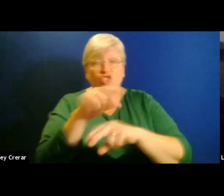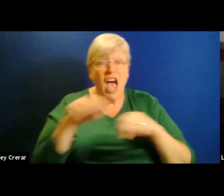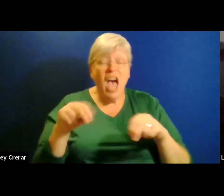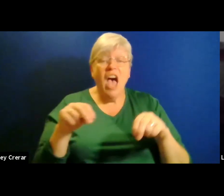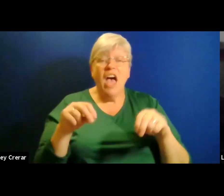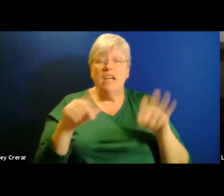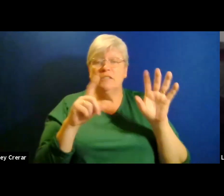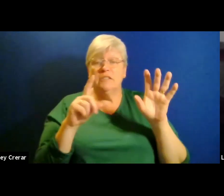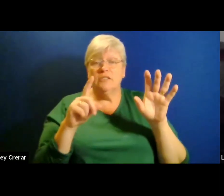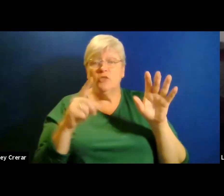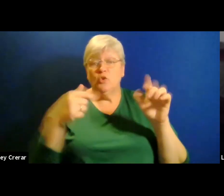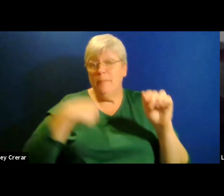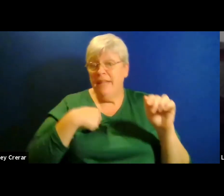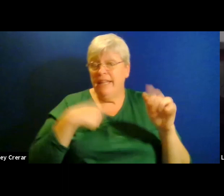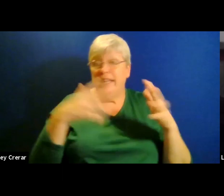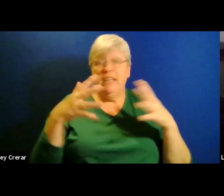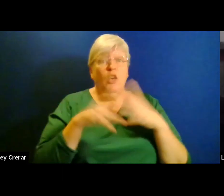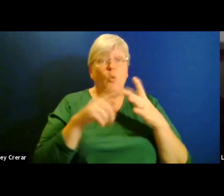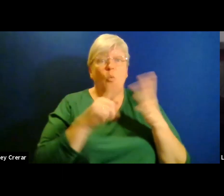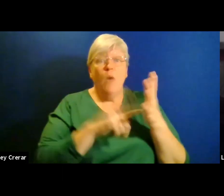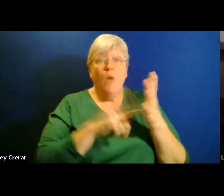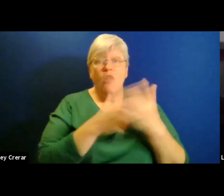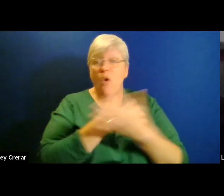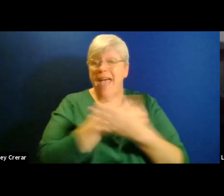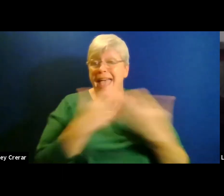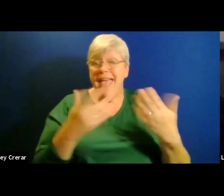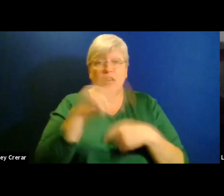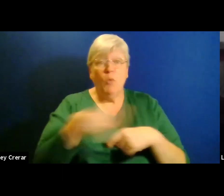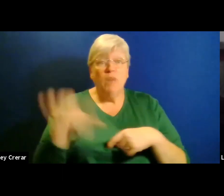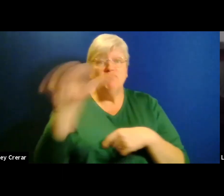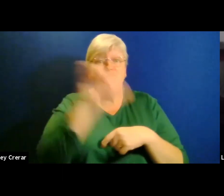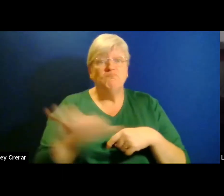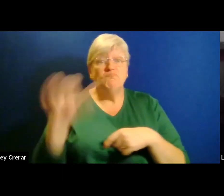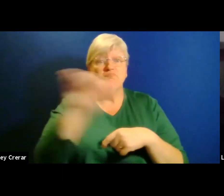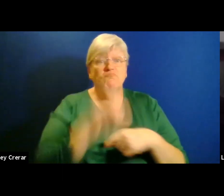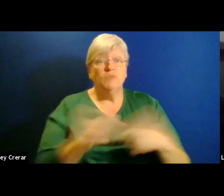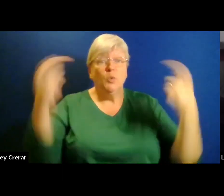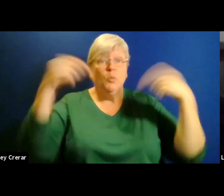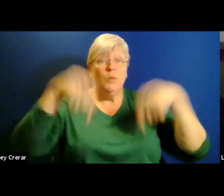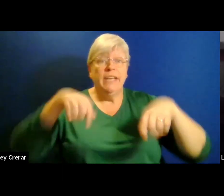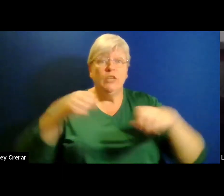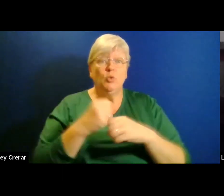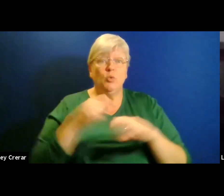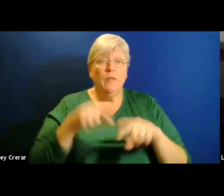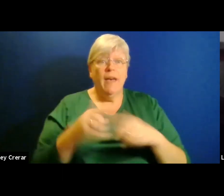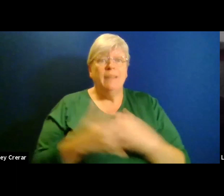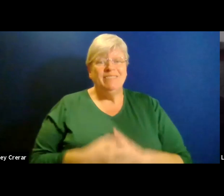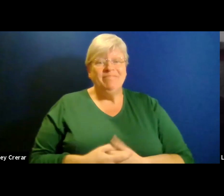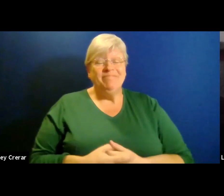to me or to Will or to any of the readers, we will be here to do that.